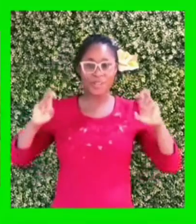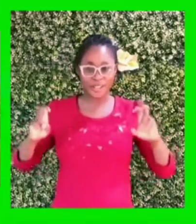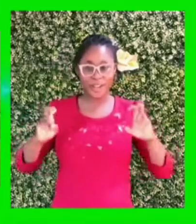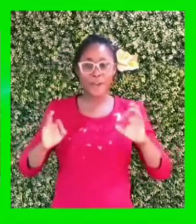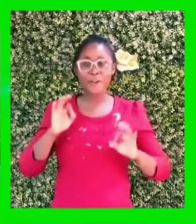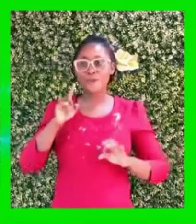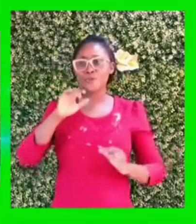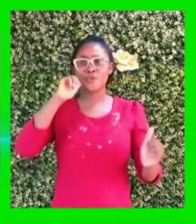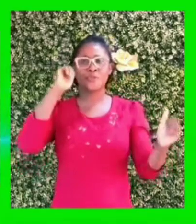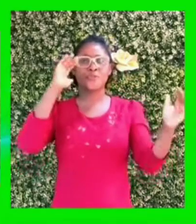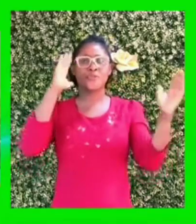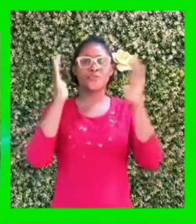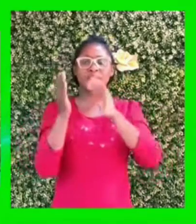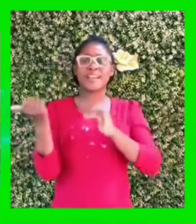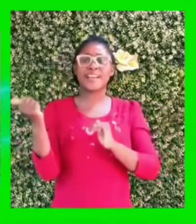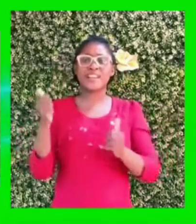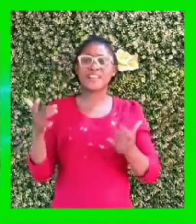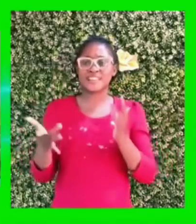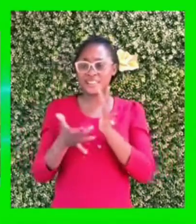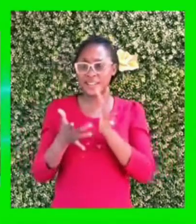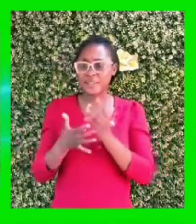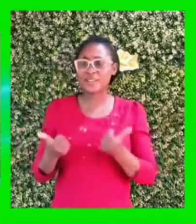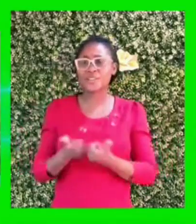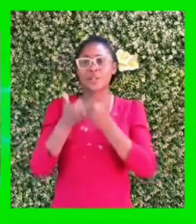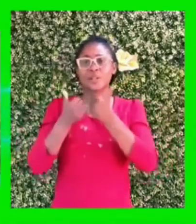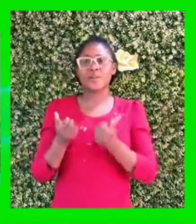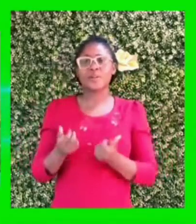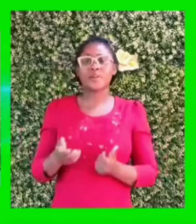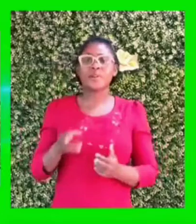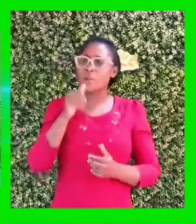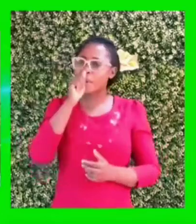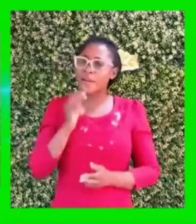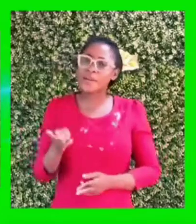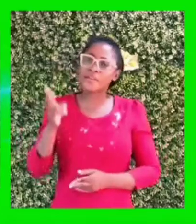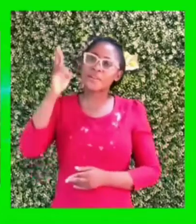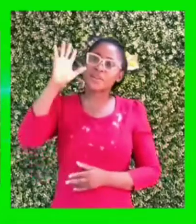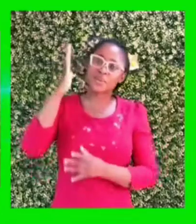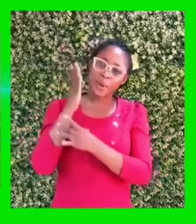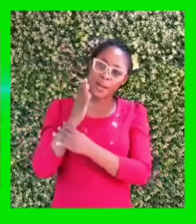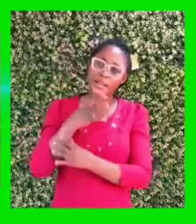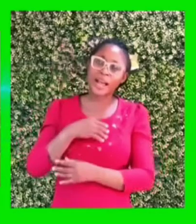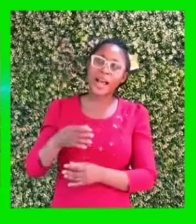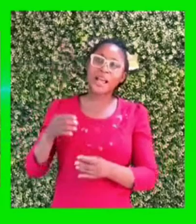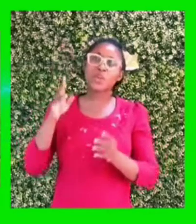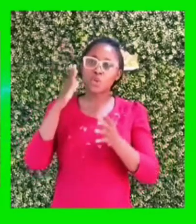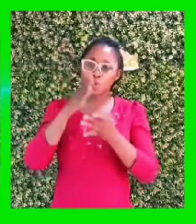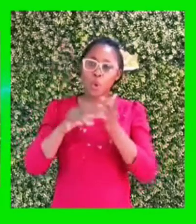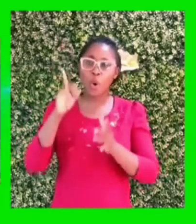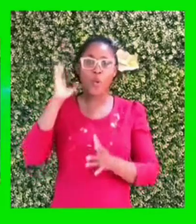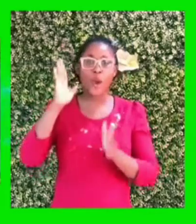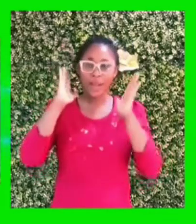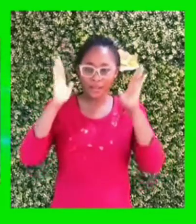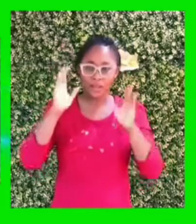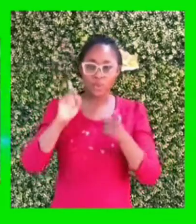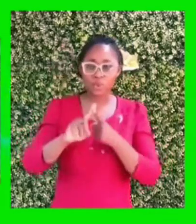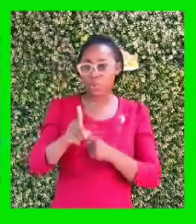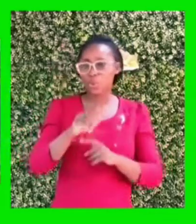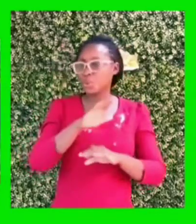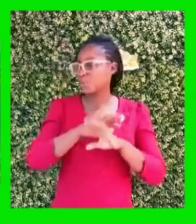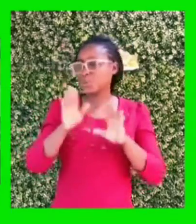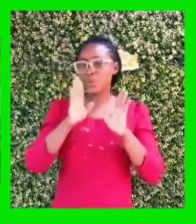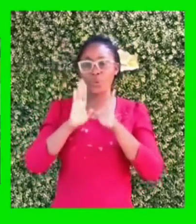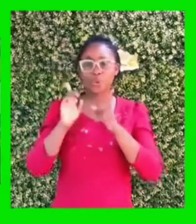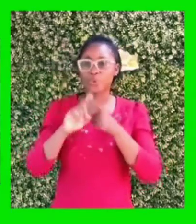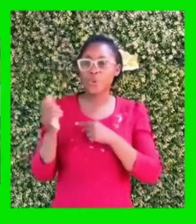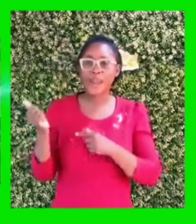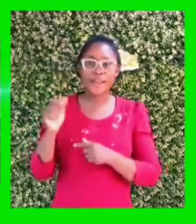you are facing any technical challenges, quietly raise your hand and a proctor will attend to you. Do not talk